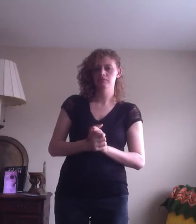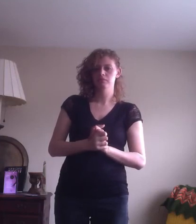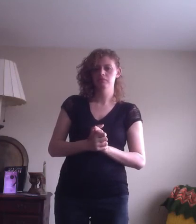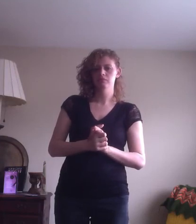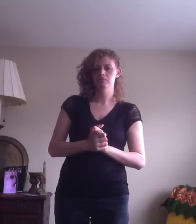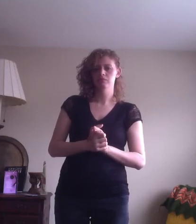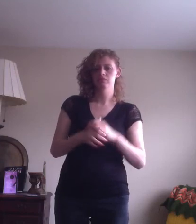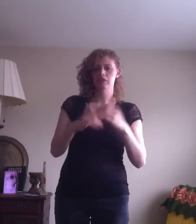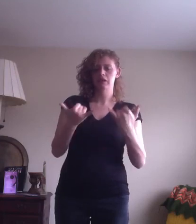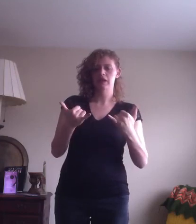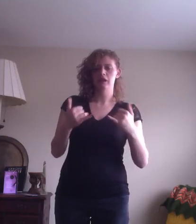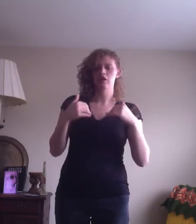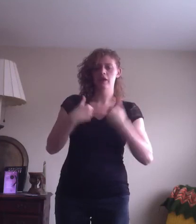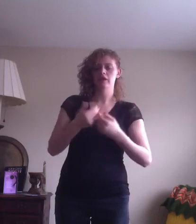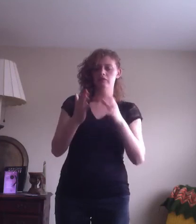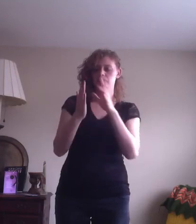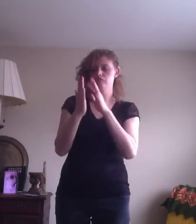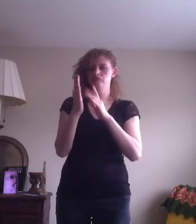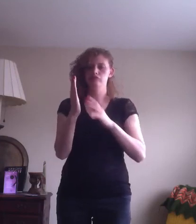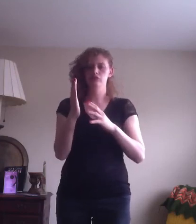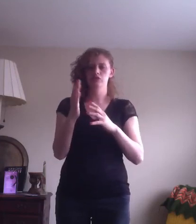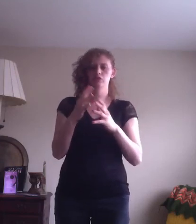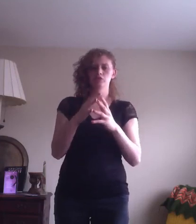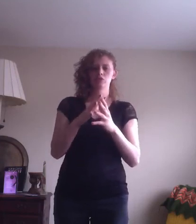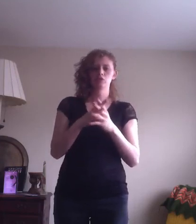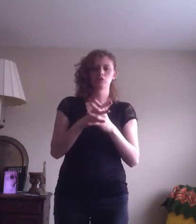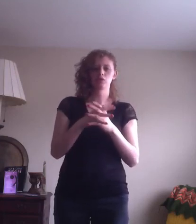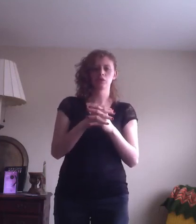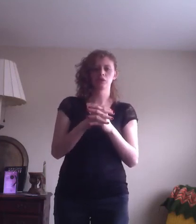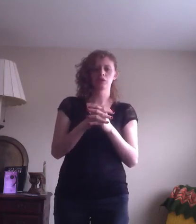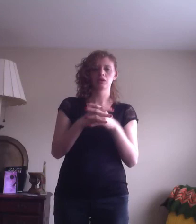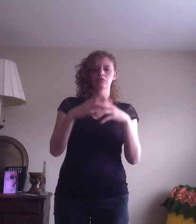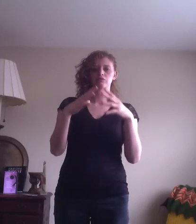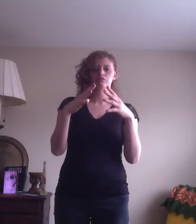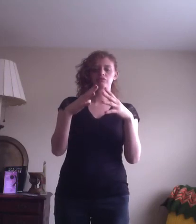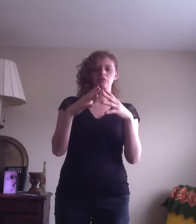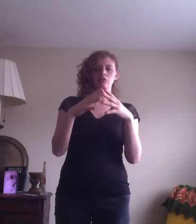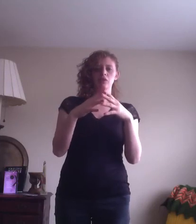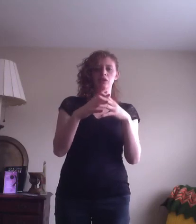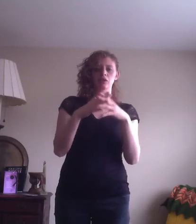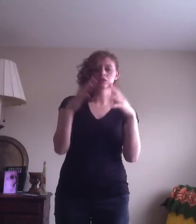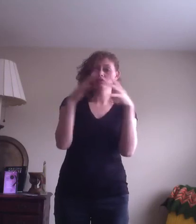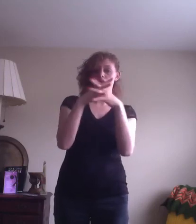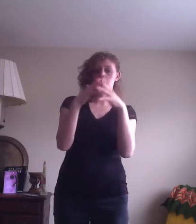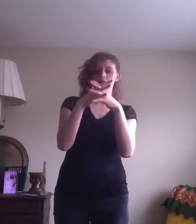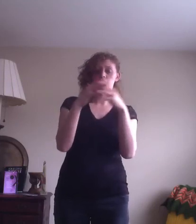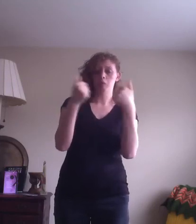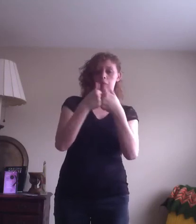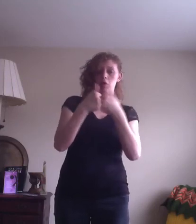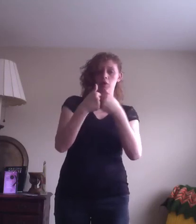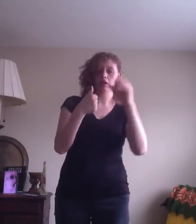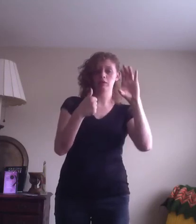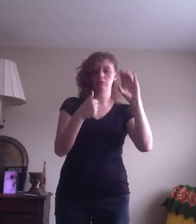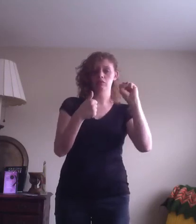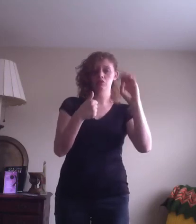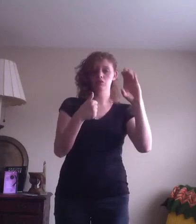Minus 6, there you go, or minus 6 yards. Probably should keep the label. So there's all sorts of situations that